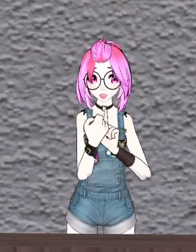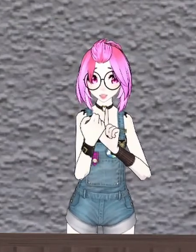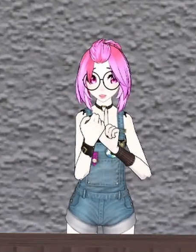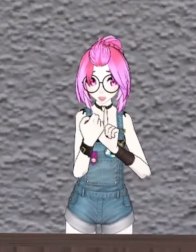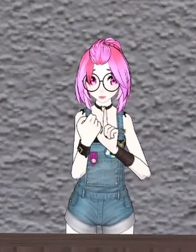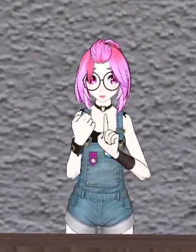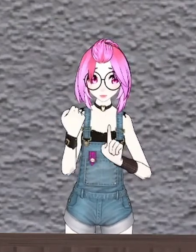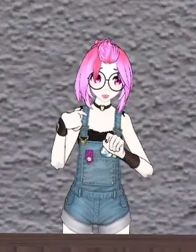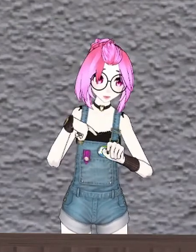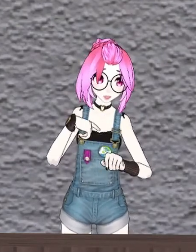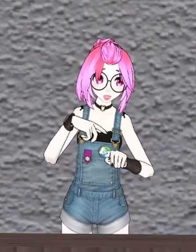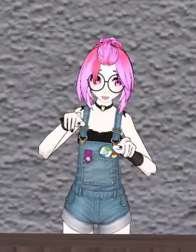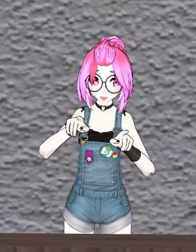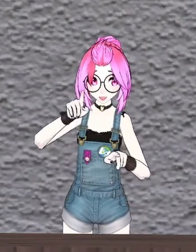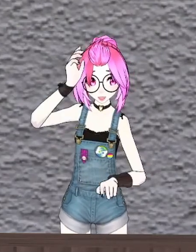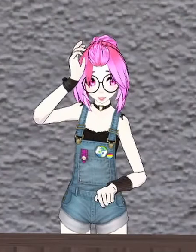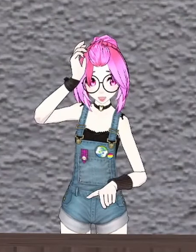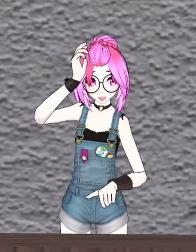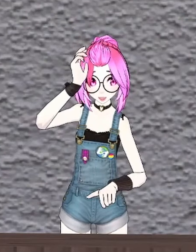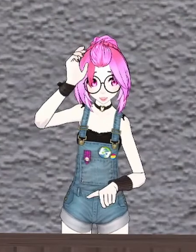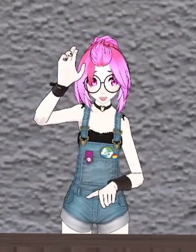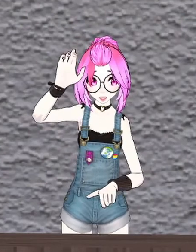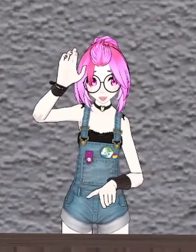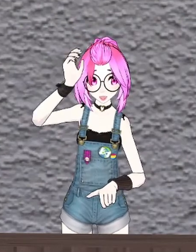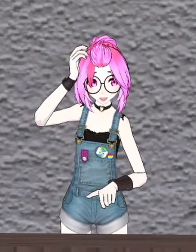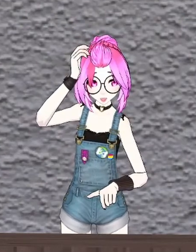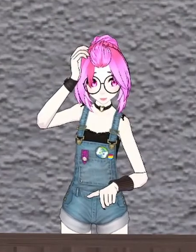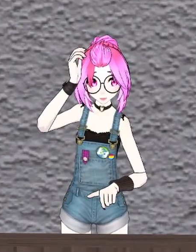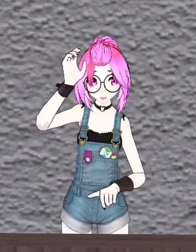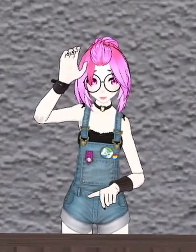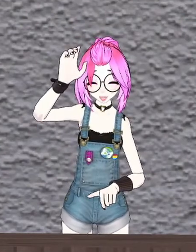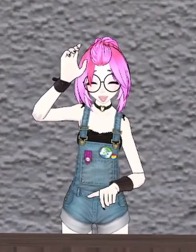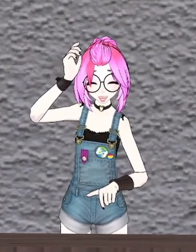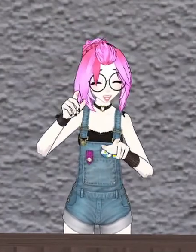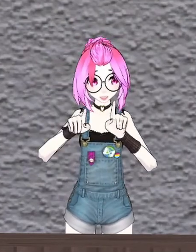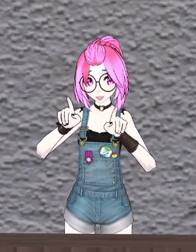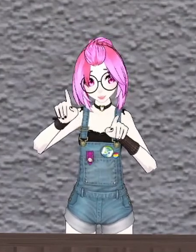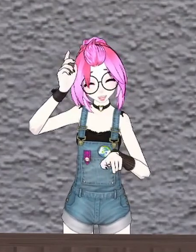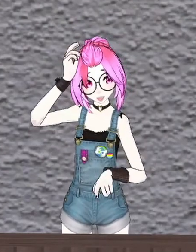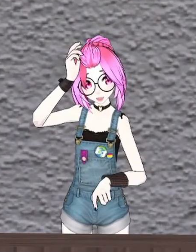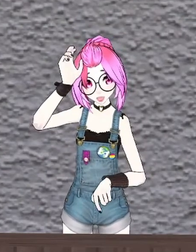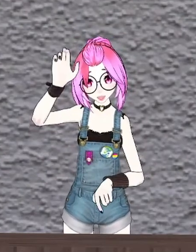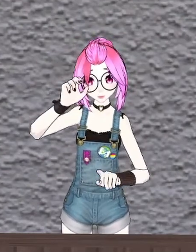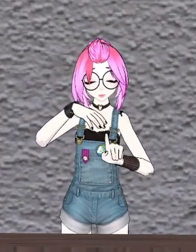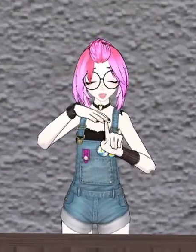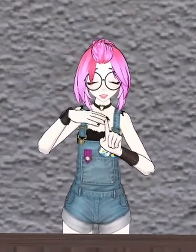it, right? But there's another sign which is a C hand coming forward. Context, same thing. Context